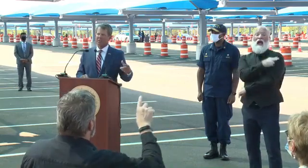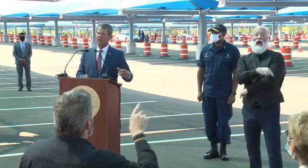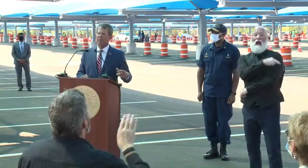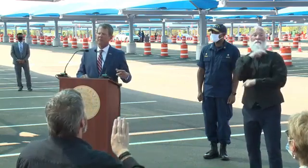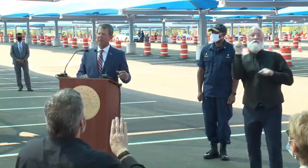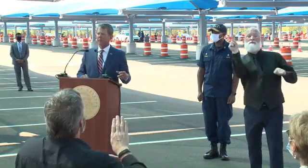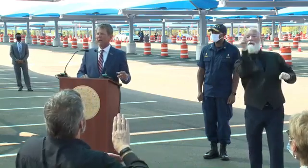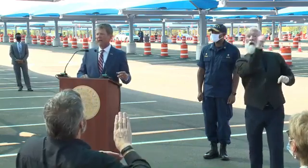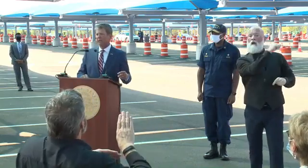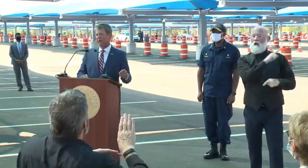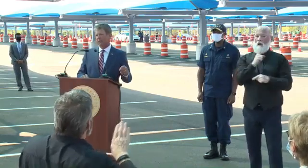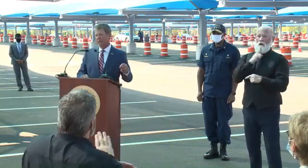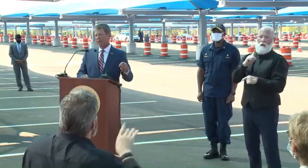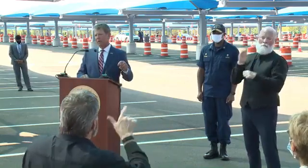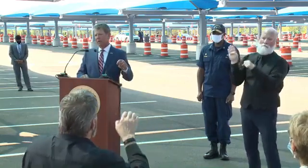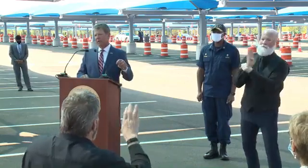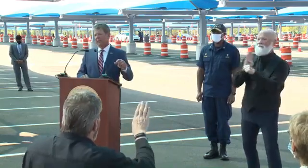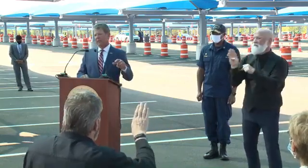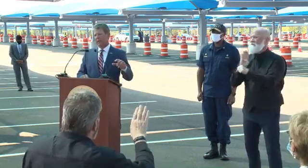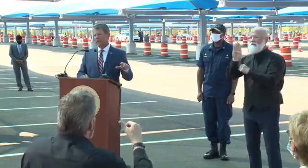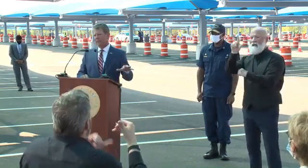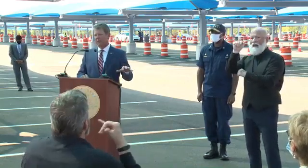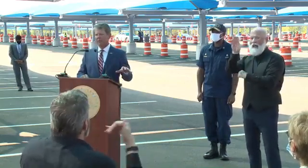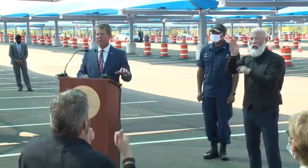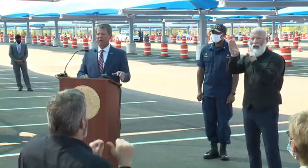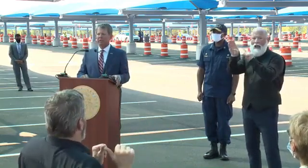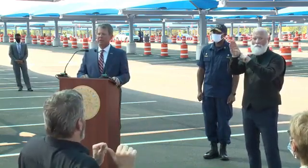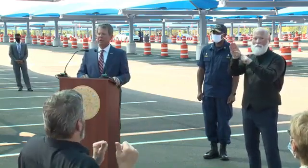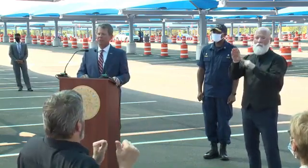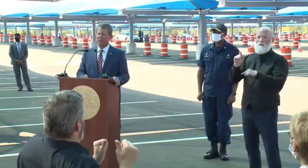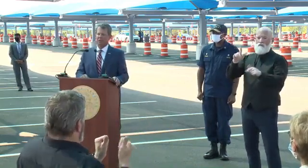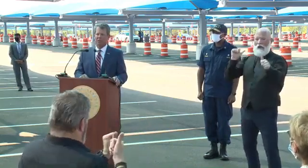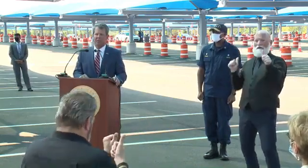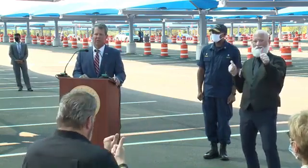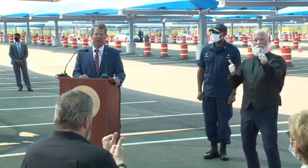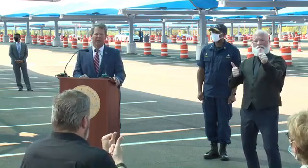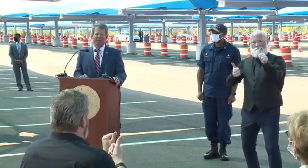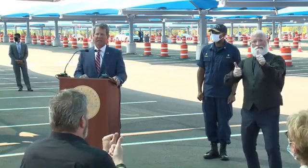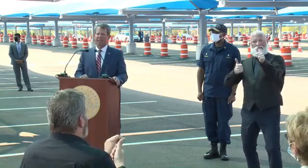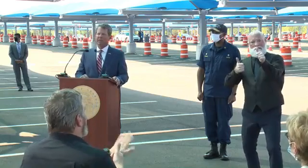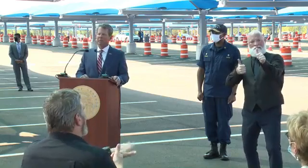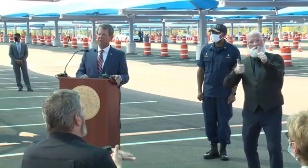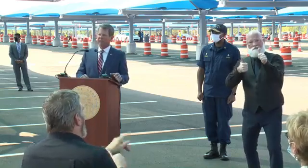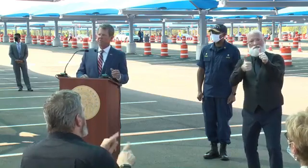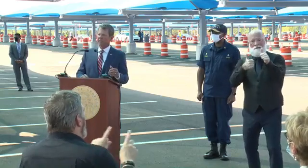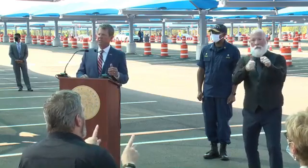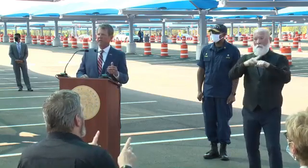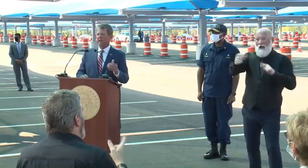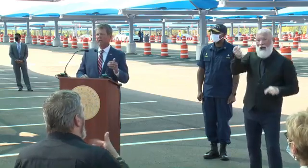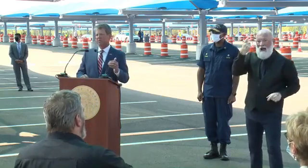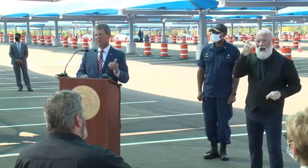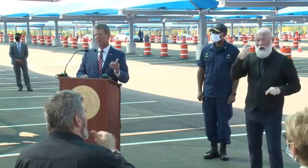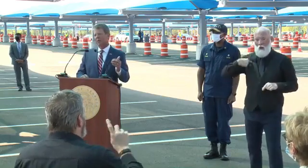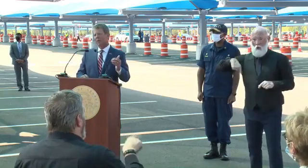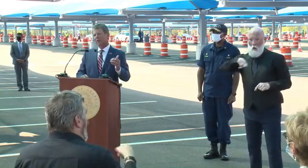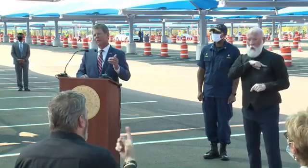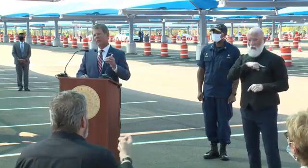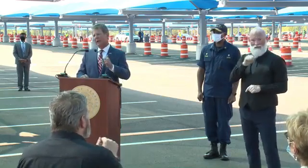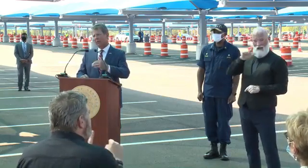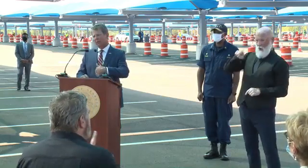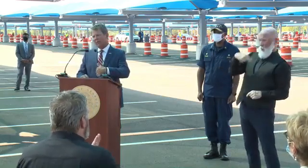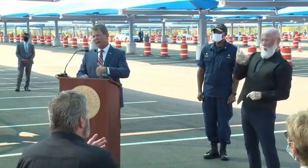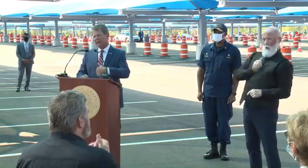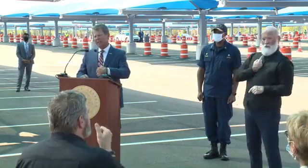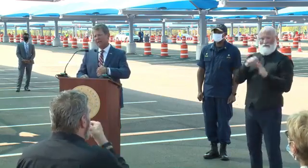now catching up from their backlog. And I think you got to really look around the country to understand why that's happening when you have states like Arizona